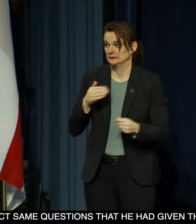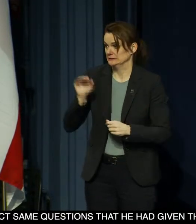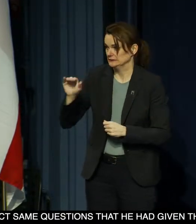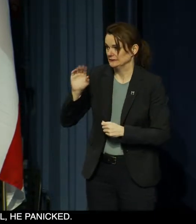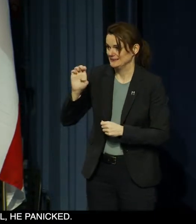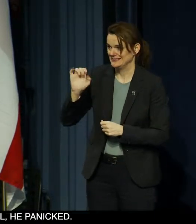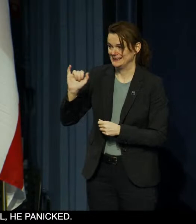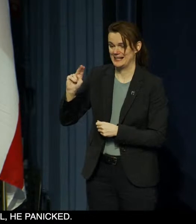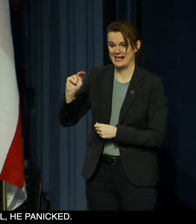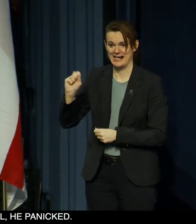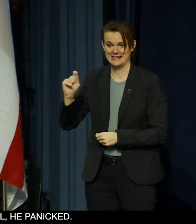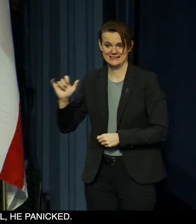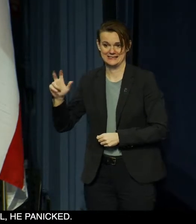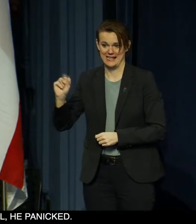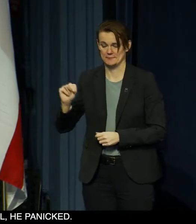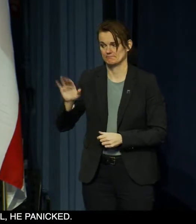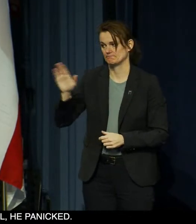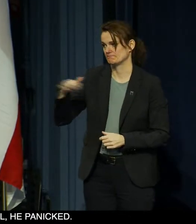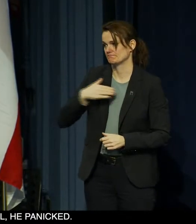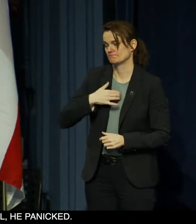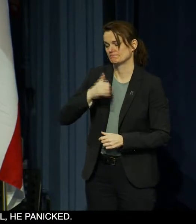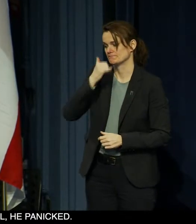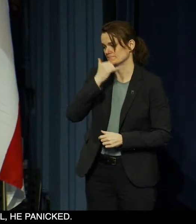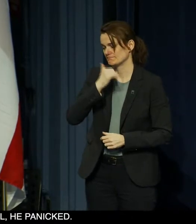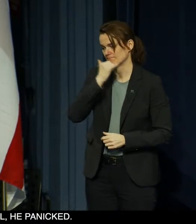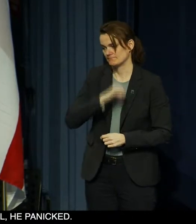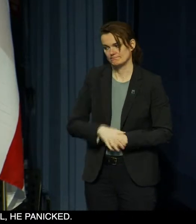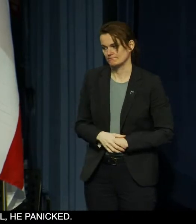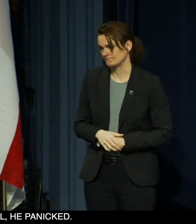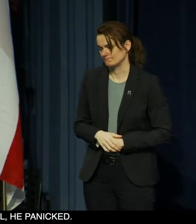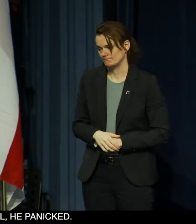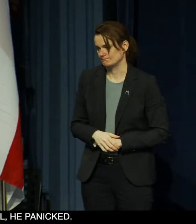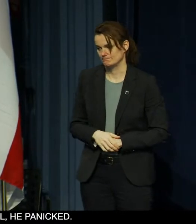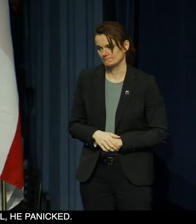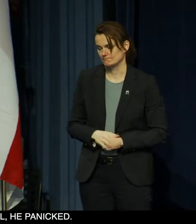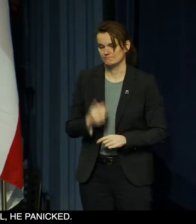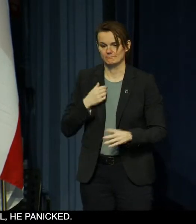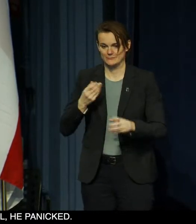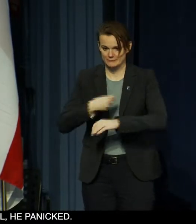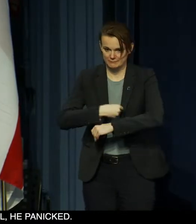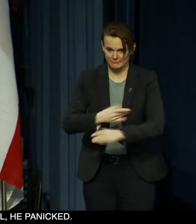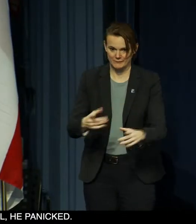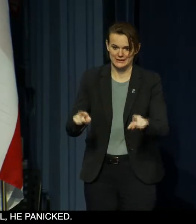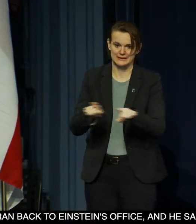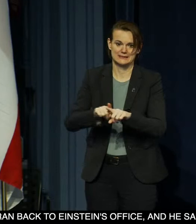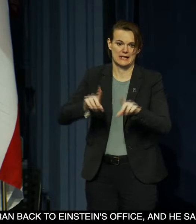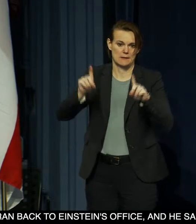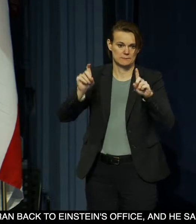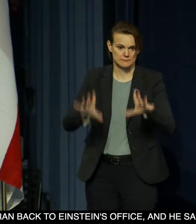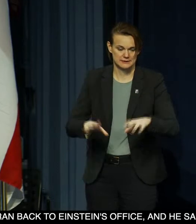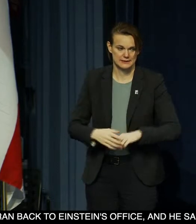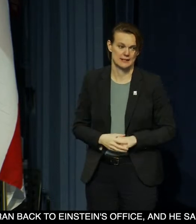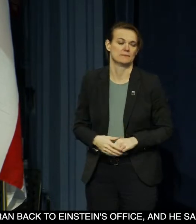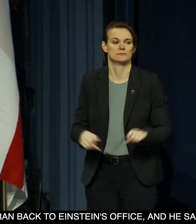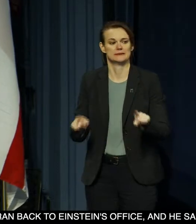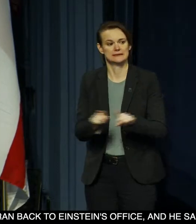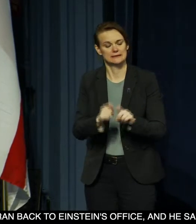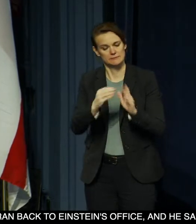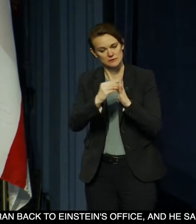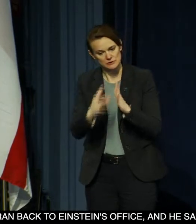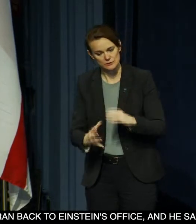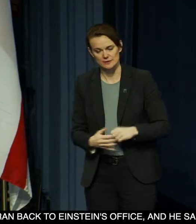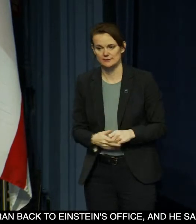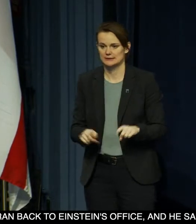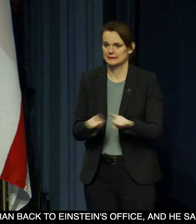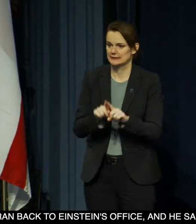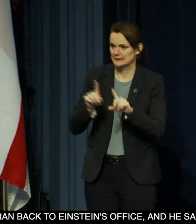Einstein's office and he said, "Dr. Einstein, I've made a major, major mistake. I've given our students the exact same exam with the exact same